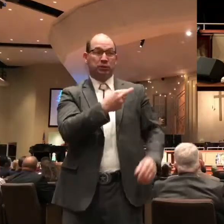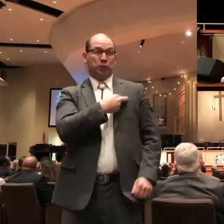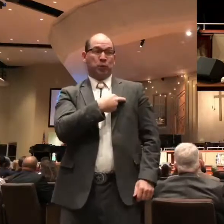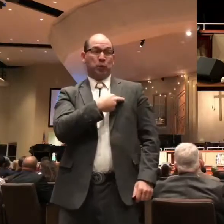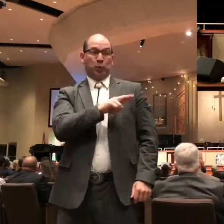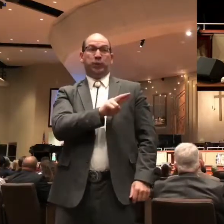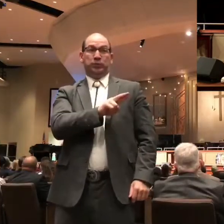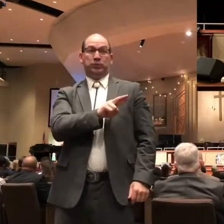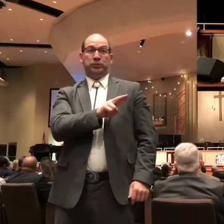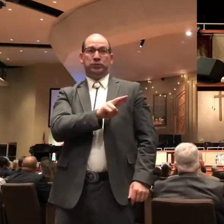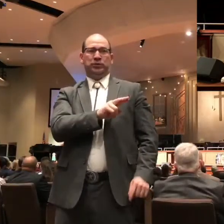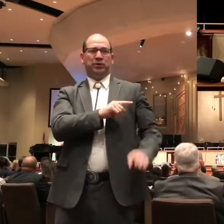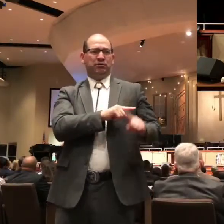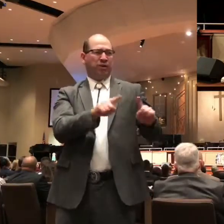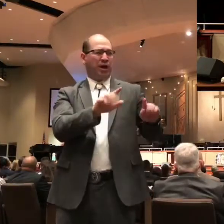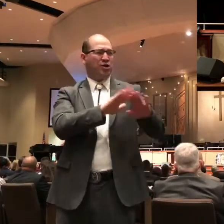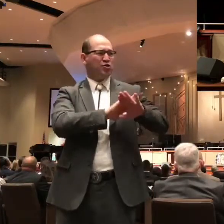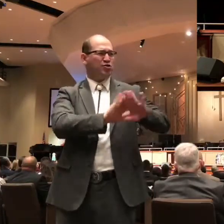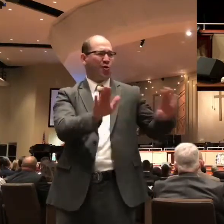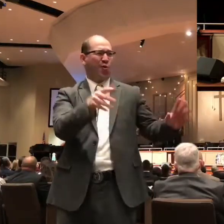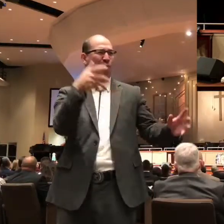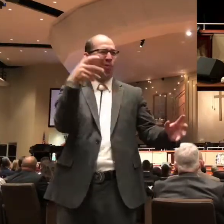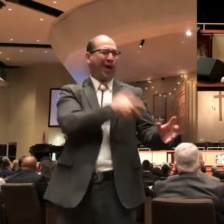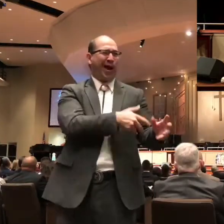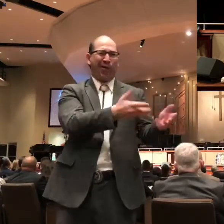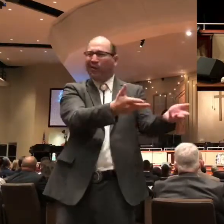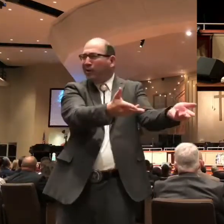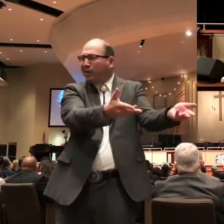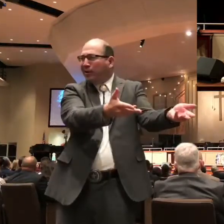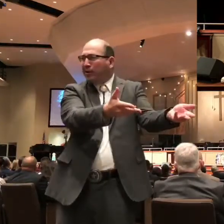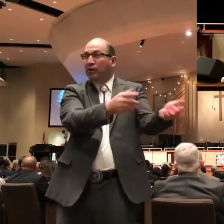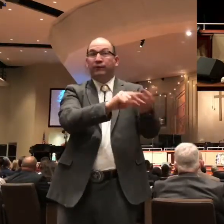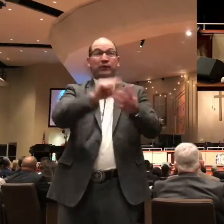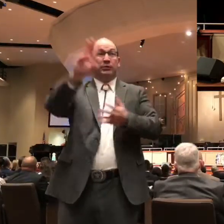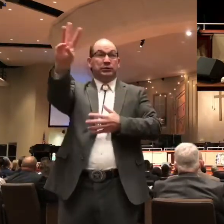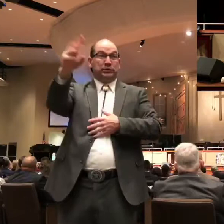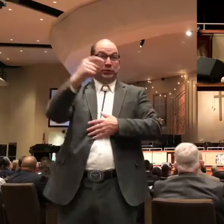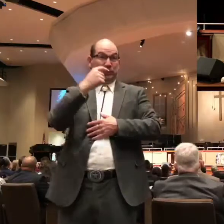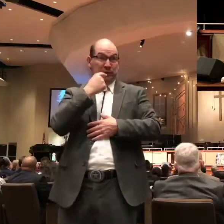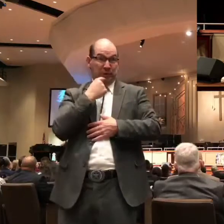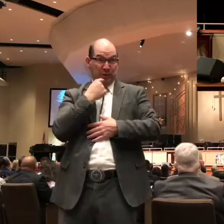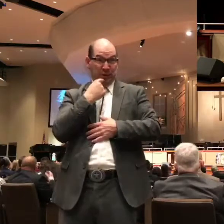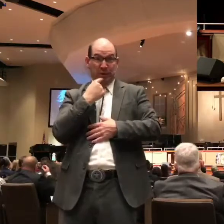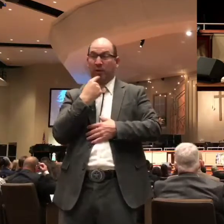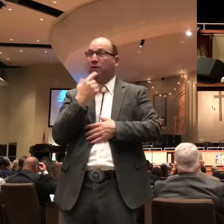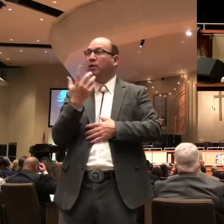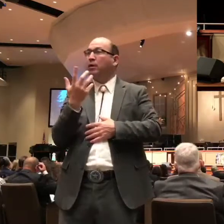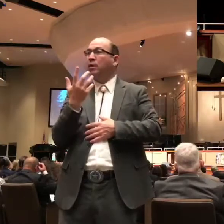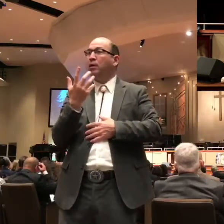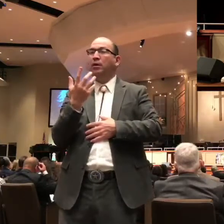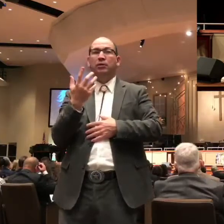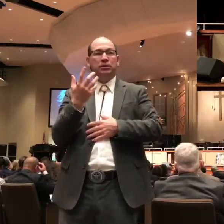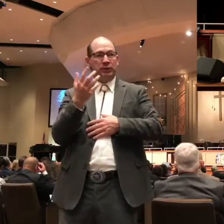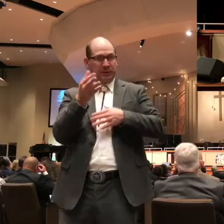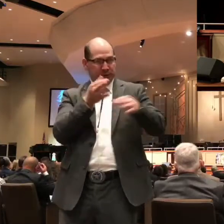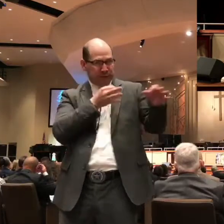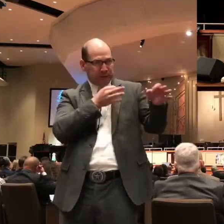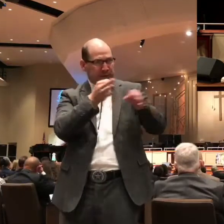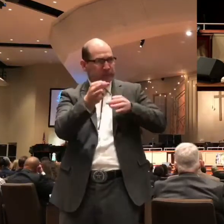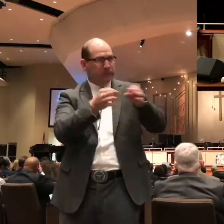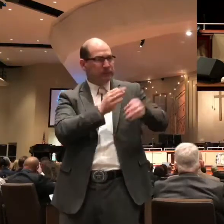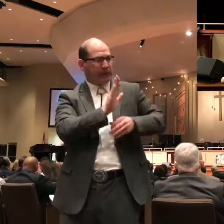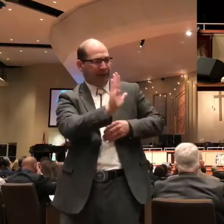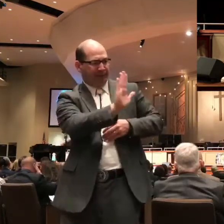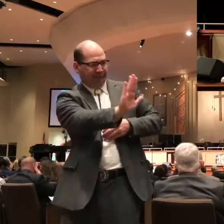form but deny the power, then as we come to verse 6, we begin to see the definition of those teachers.